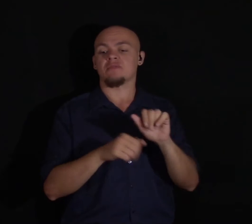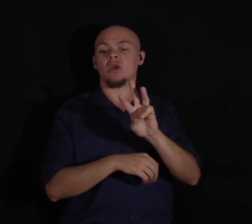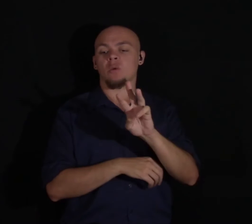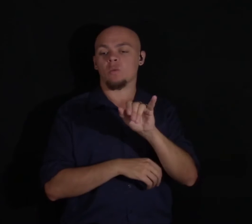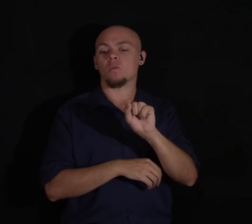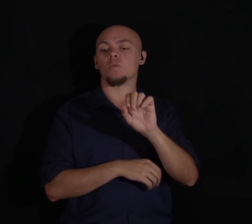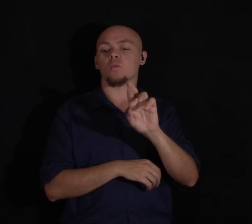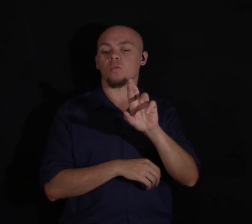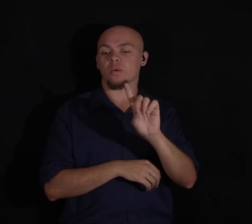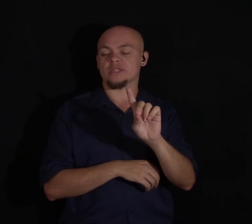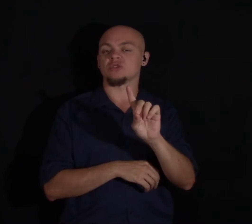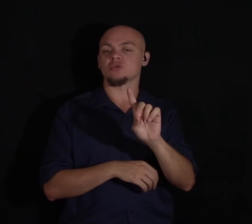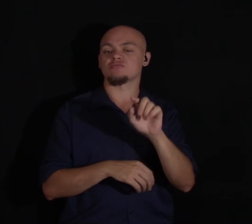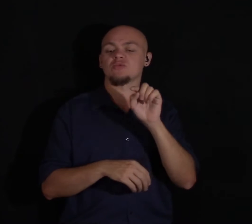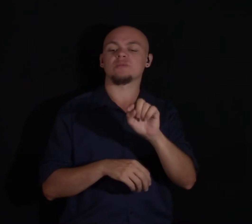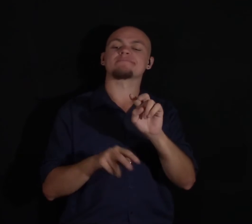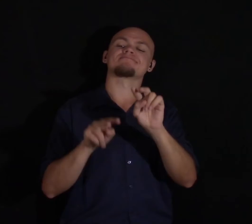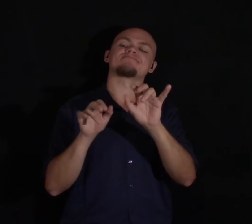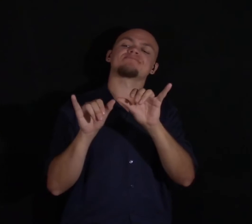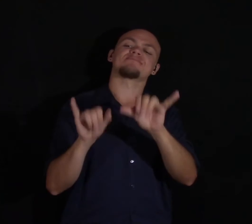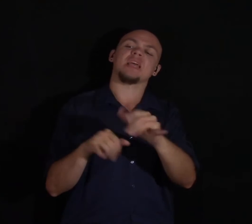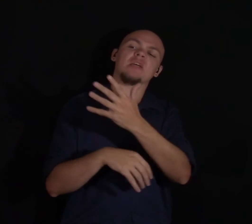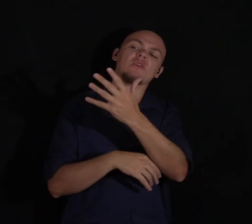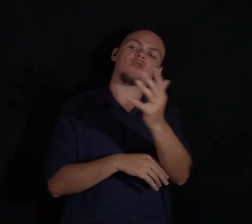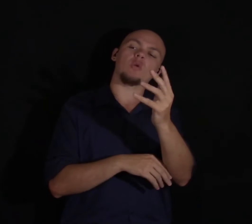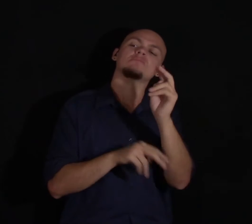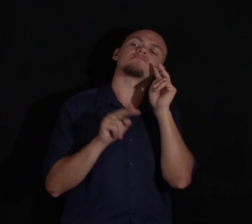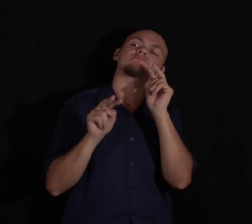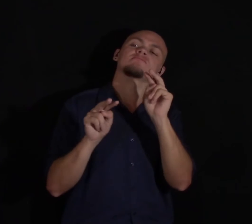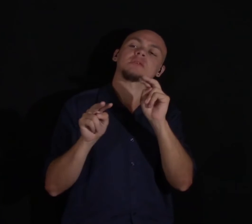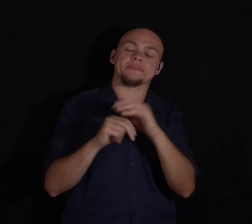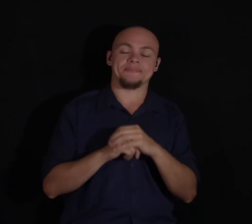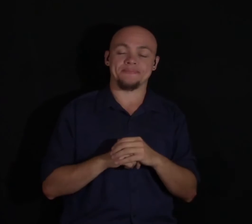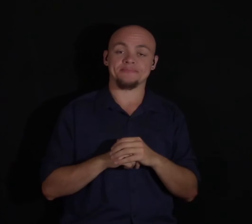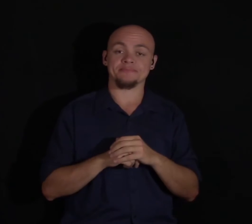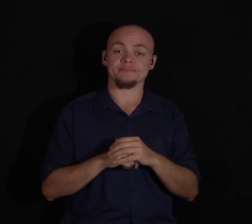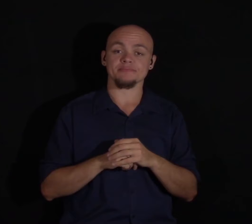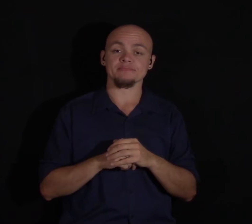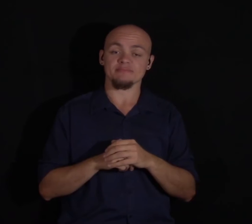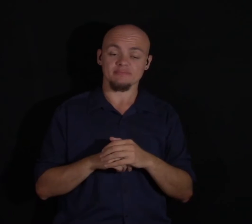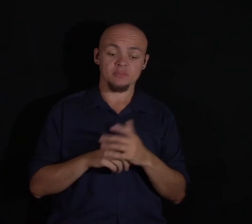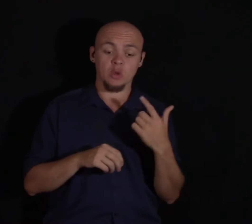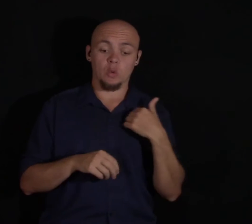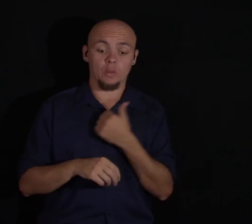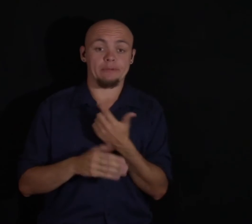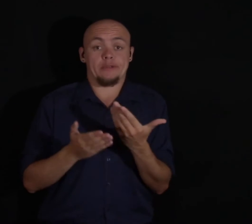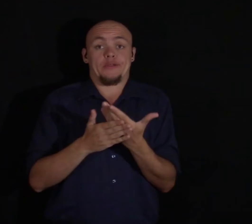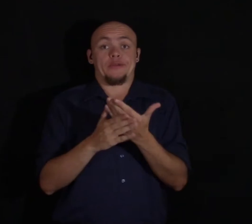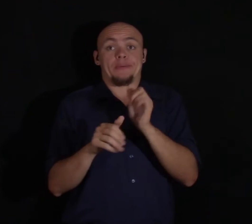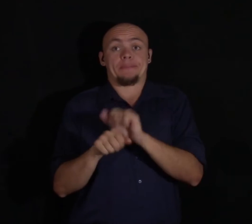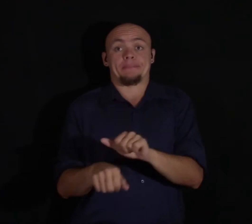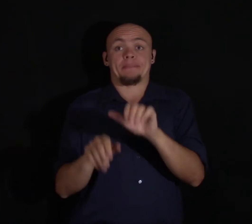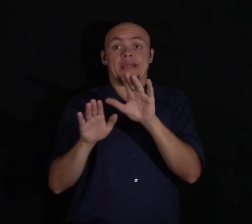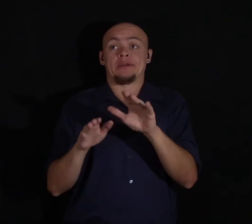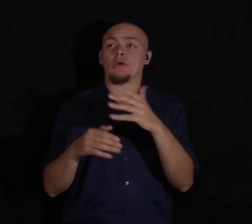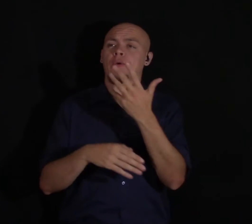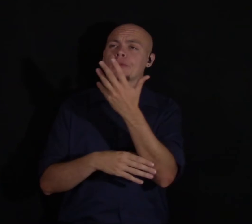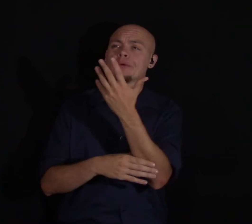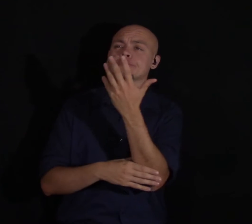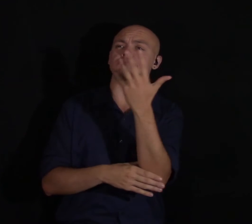beautiful forest. This was a new sense to us mountaineers. The majestic oaks, the quantity of game, and the herds of